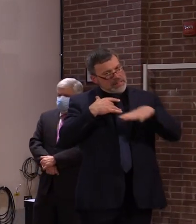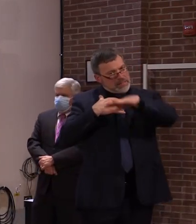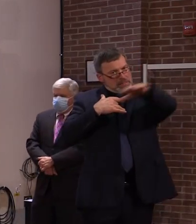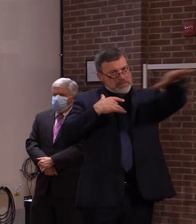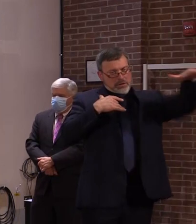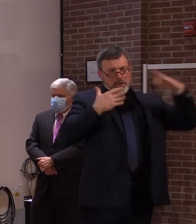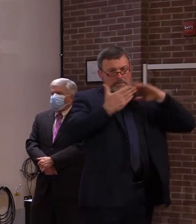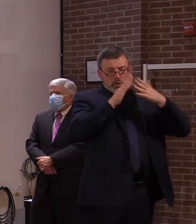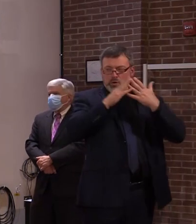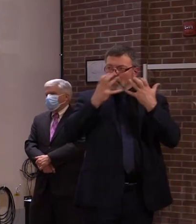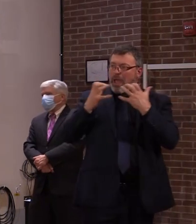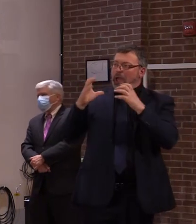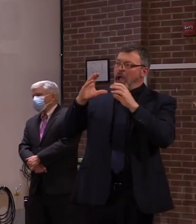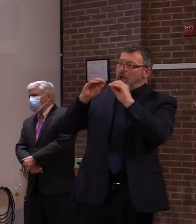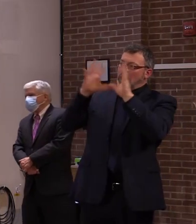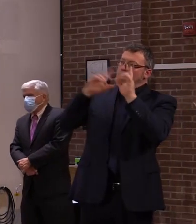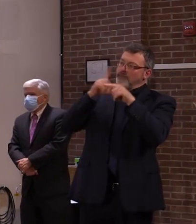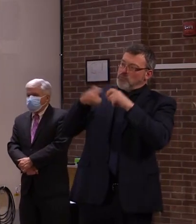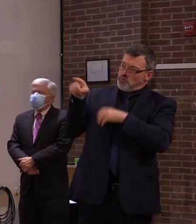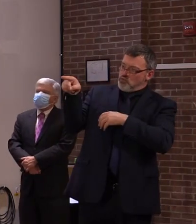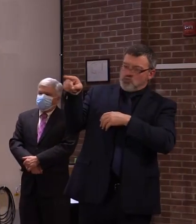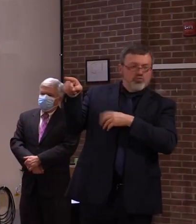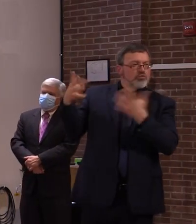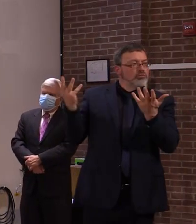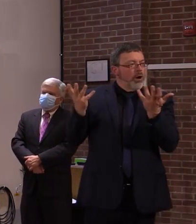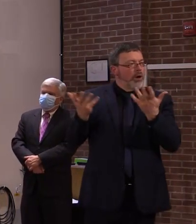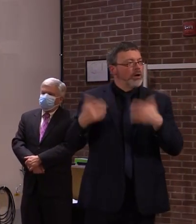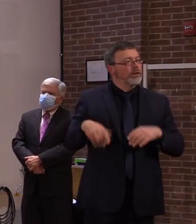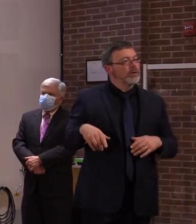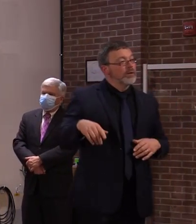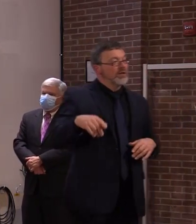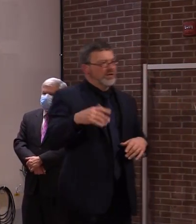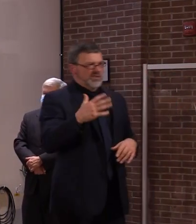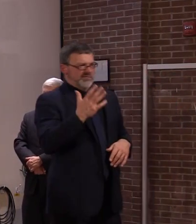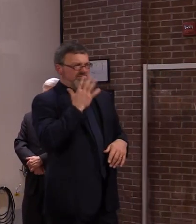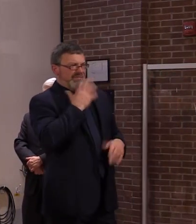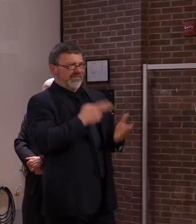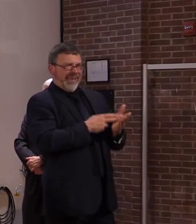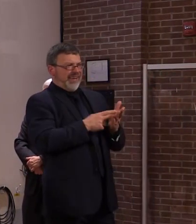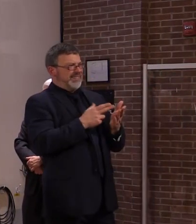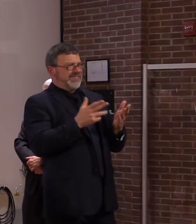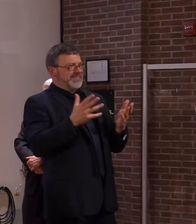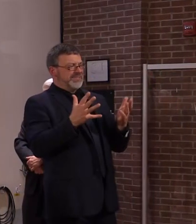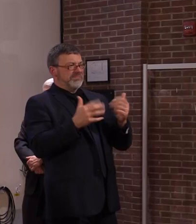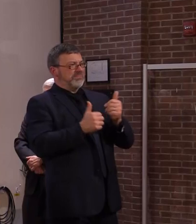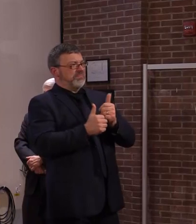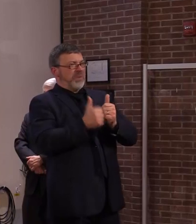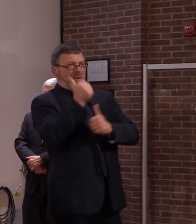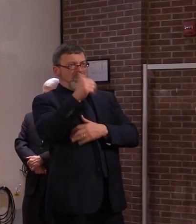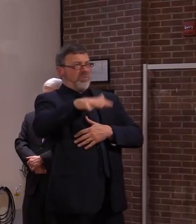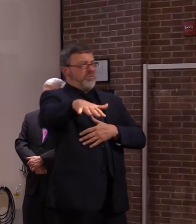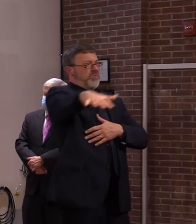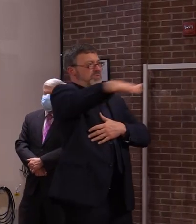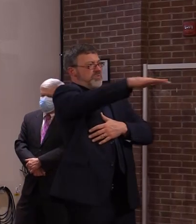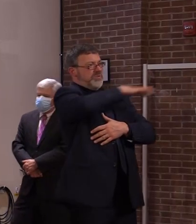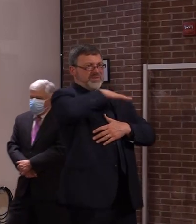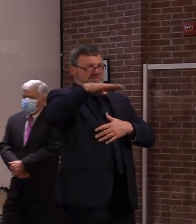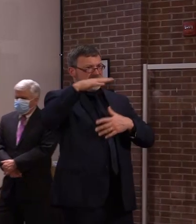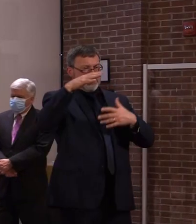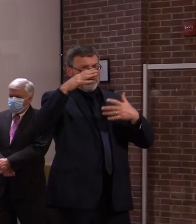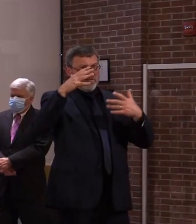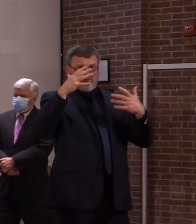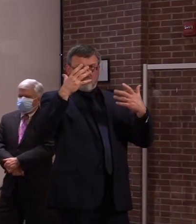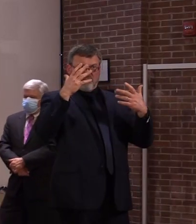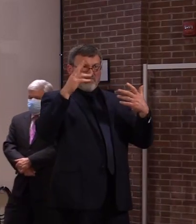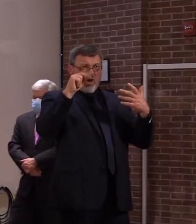vast majority of people are eligible if you read the number of qualifications. And so I would